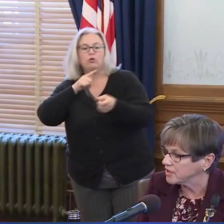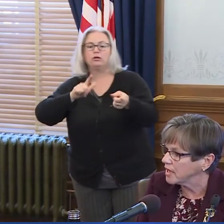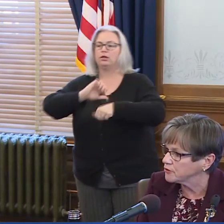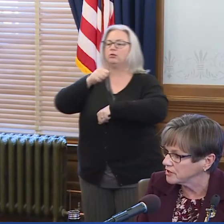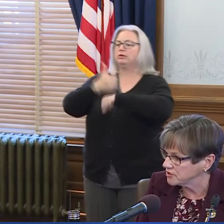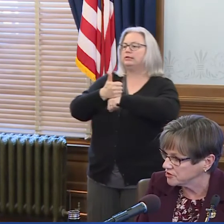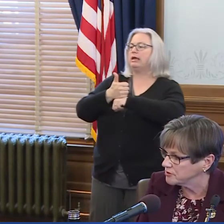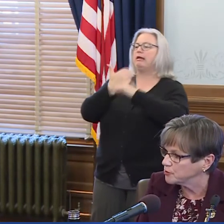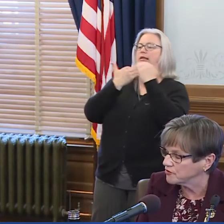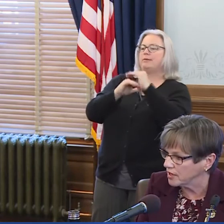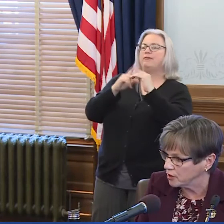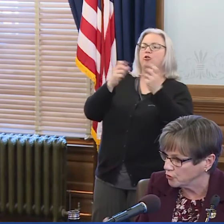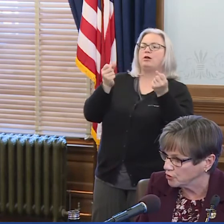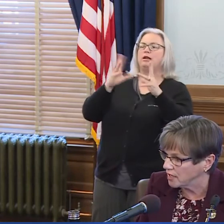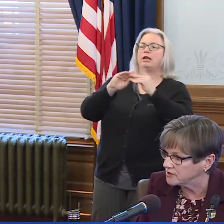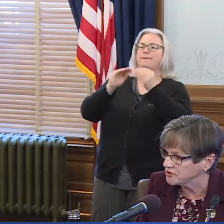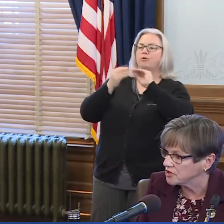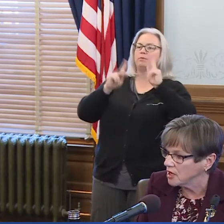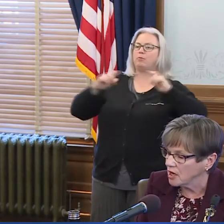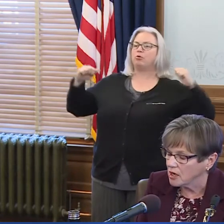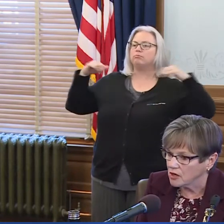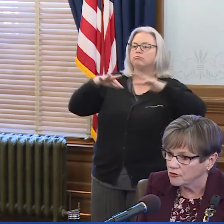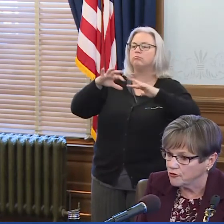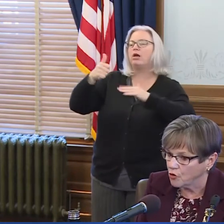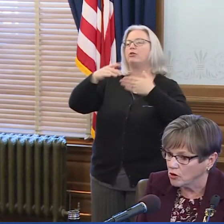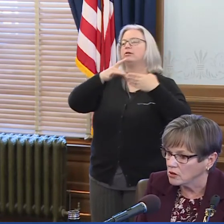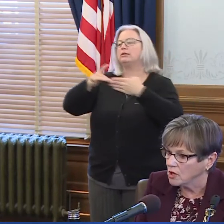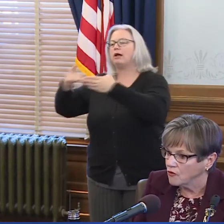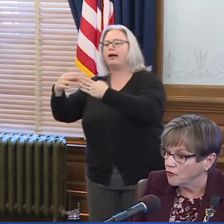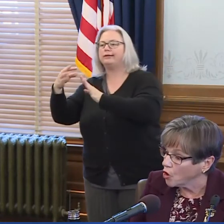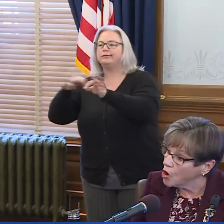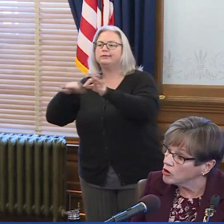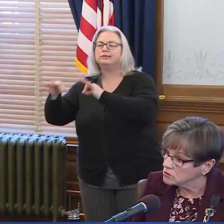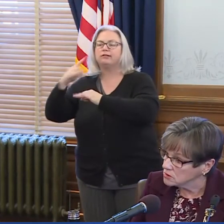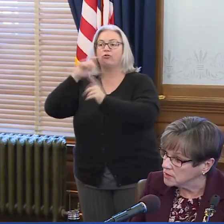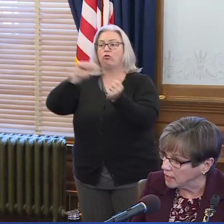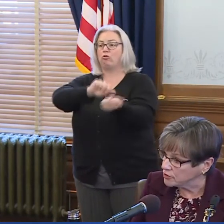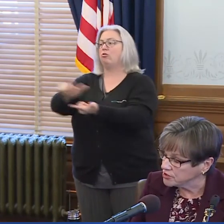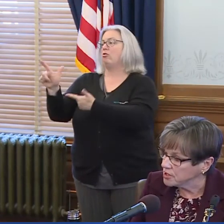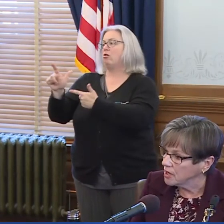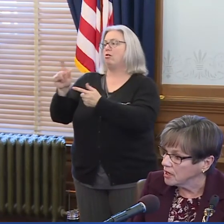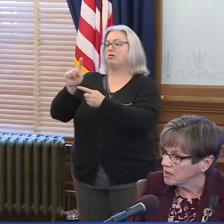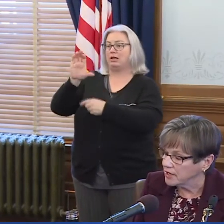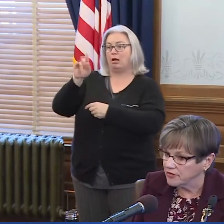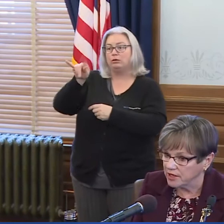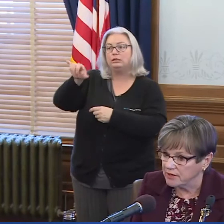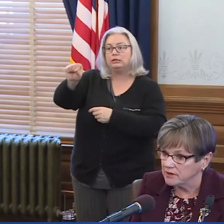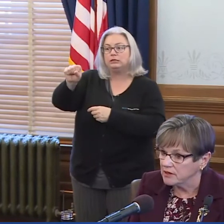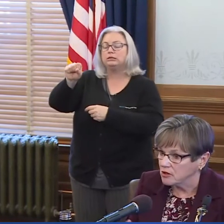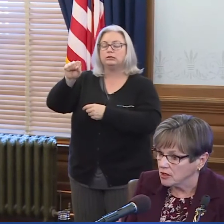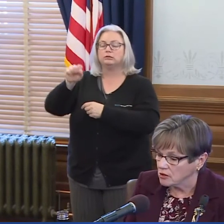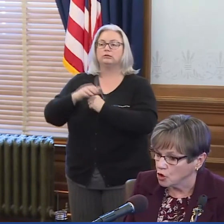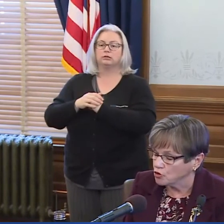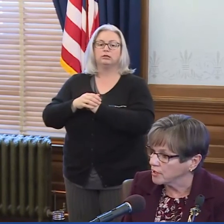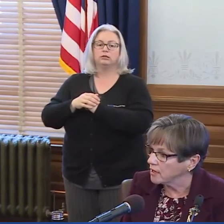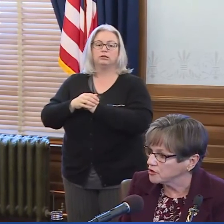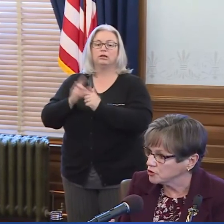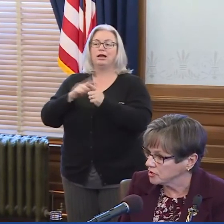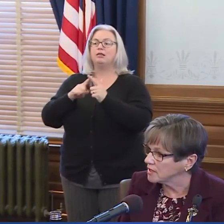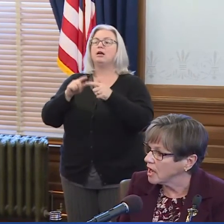mass gatherings and provide other guidance for all counties, and then